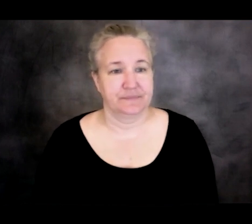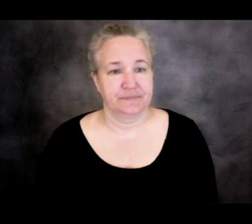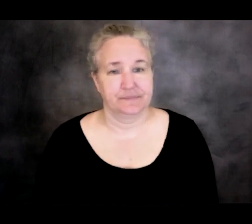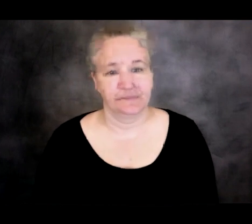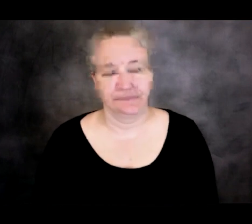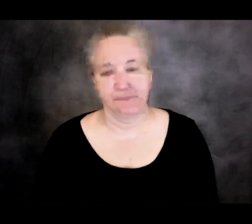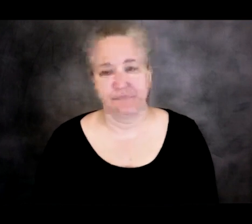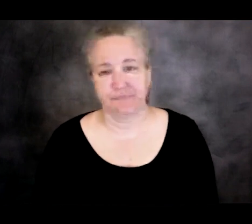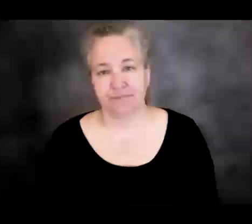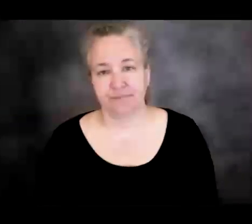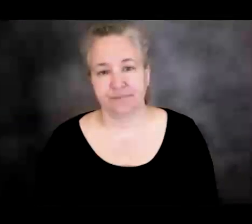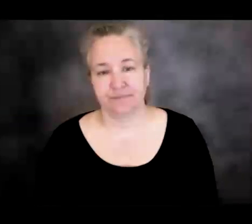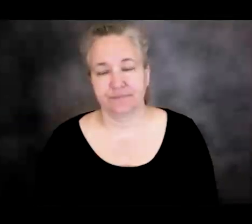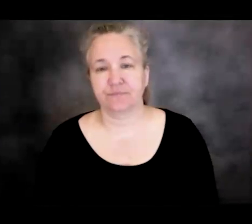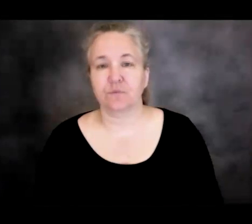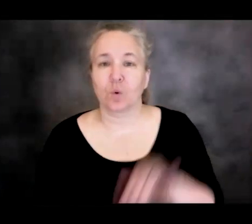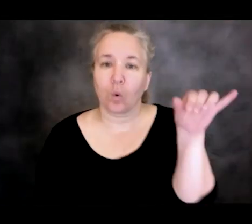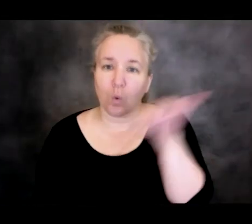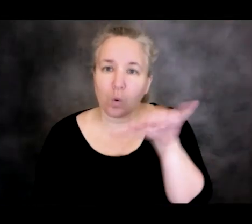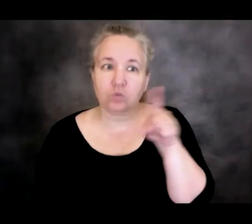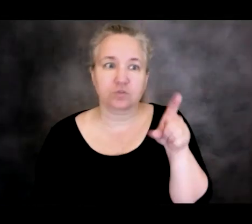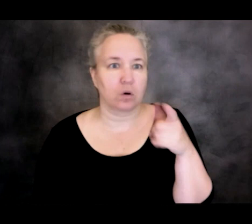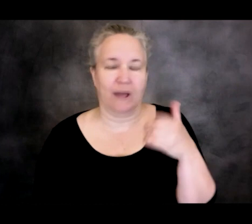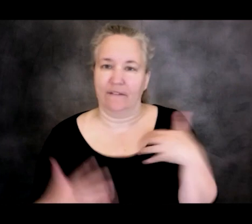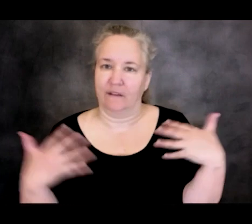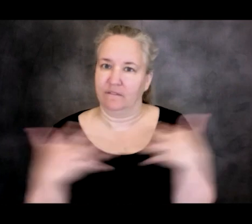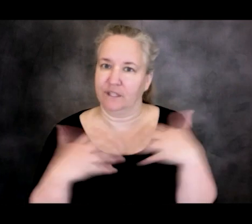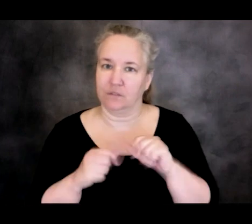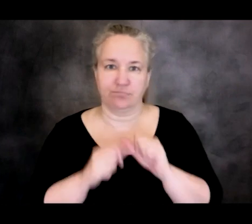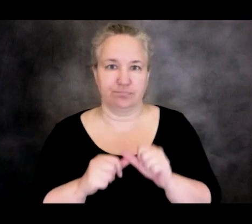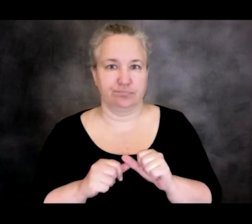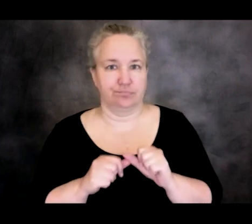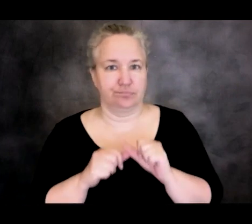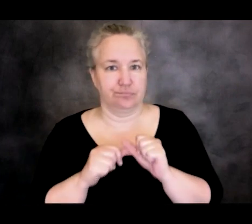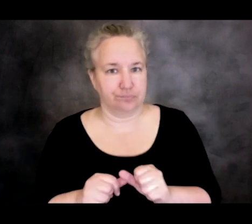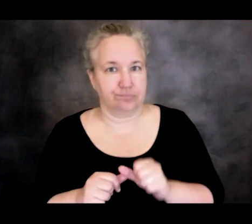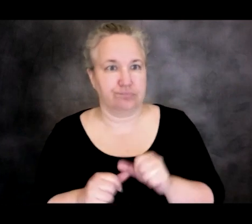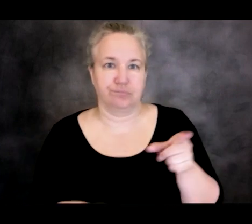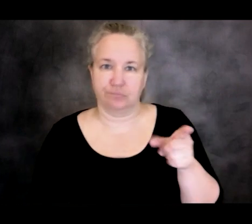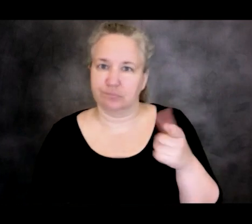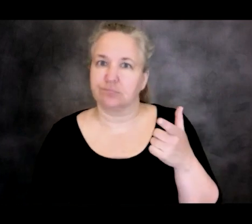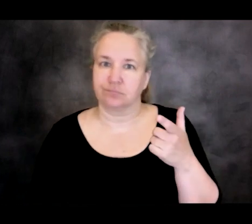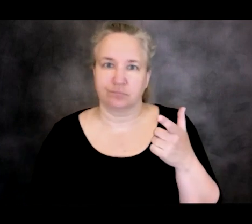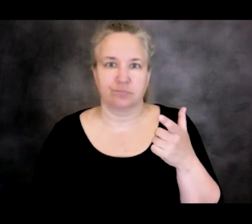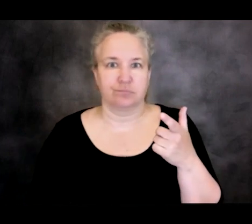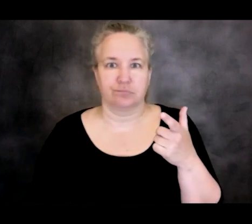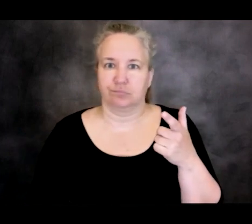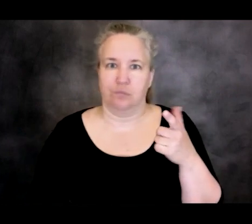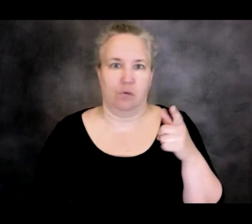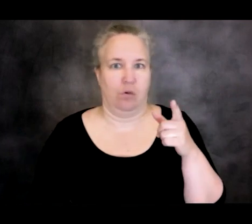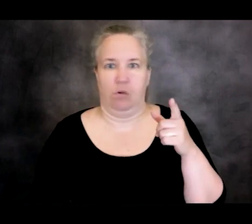And then there's this constant fear of being picked up.